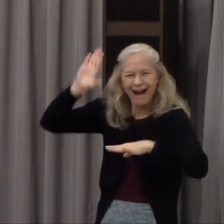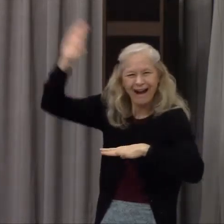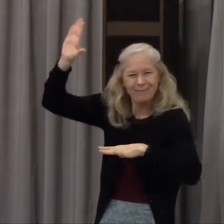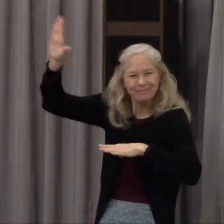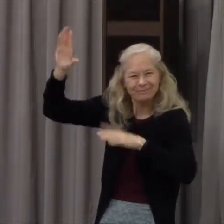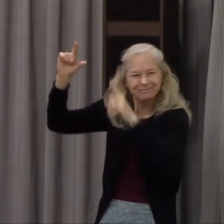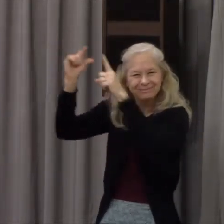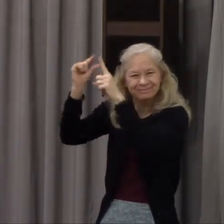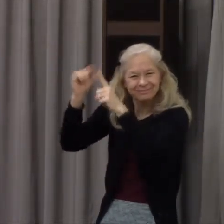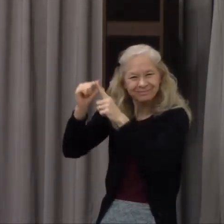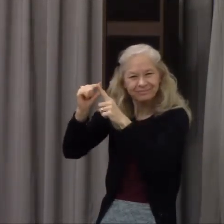In